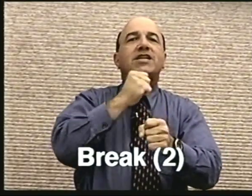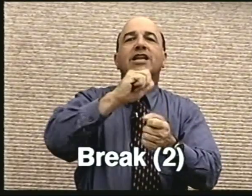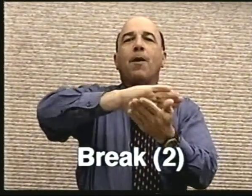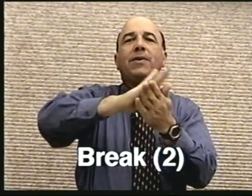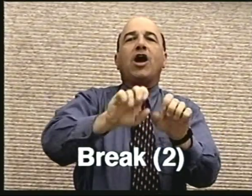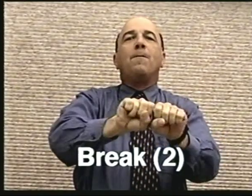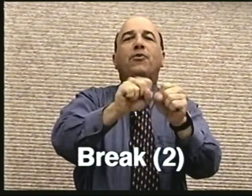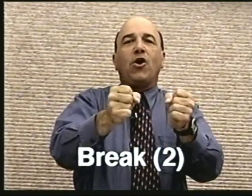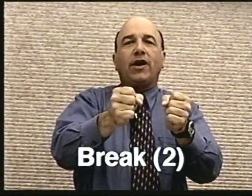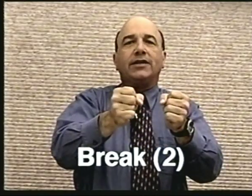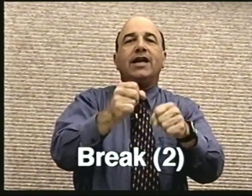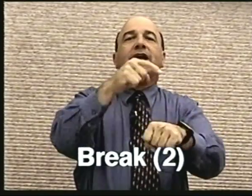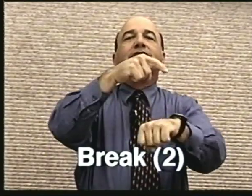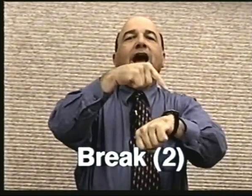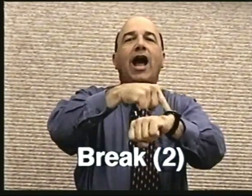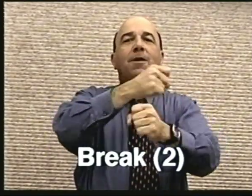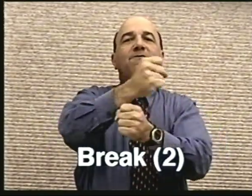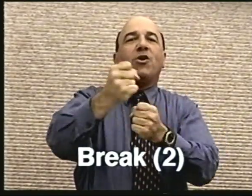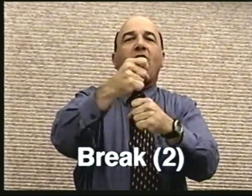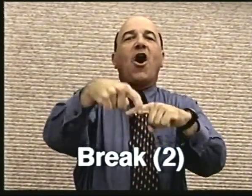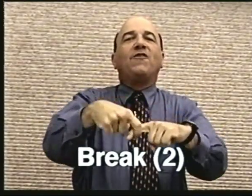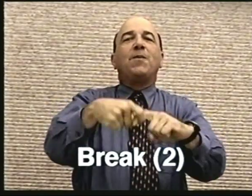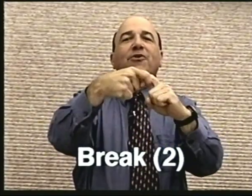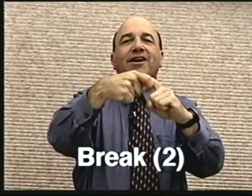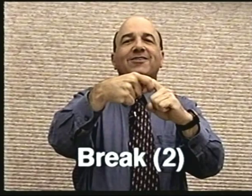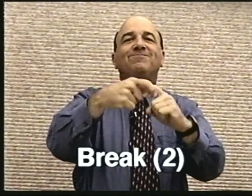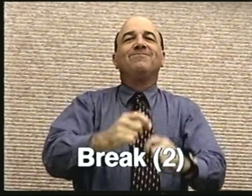not become broken. Time for coffee break.